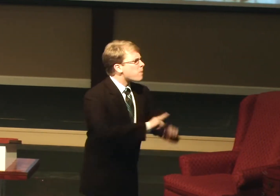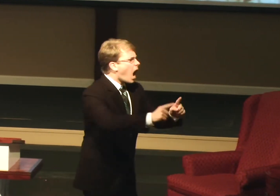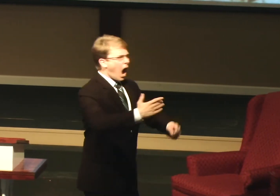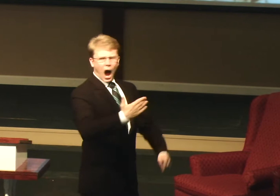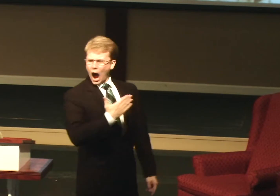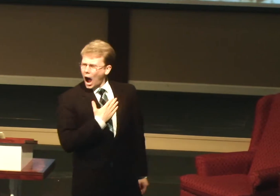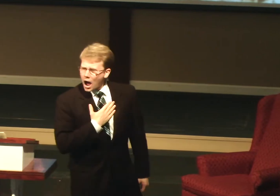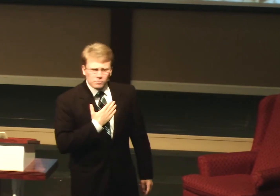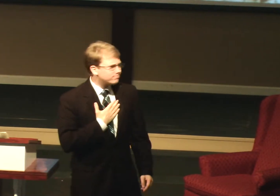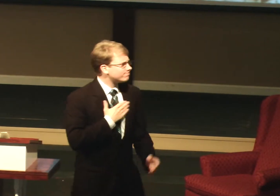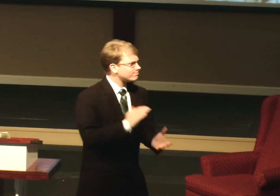They have to, but you know,